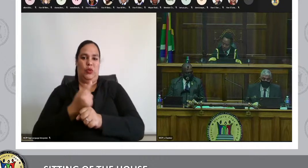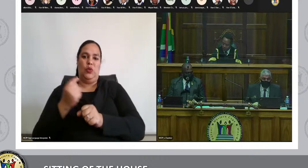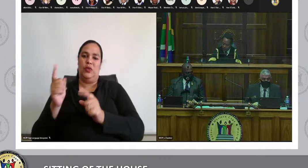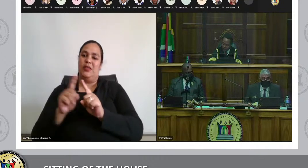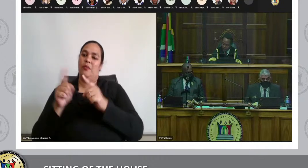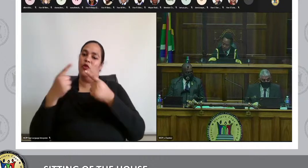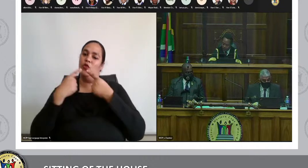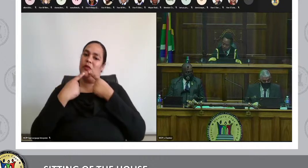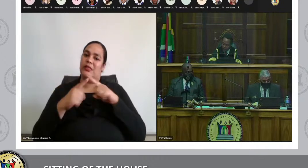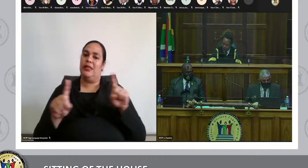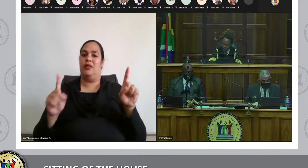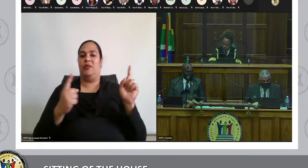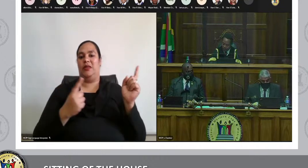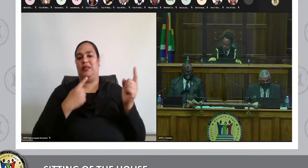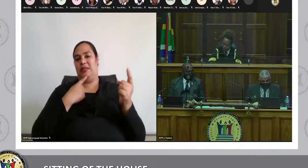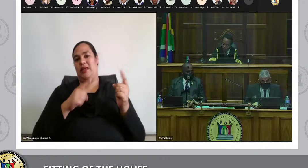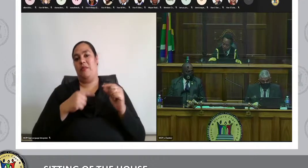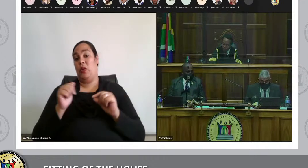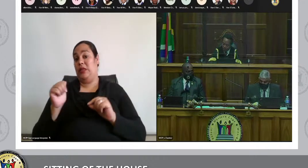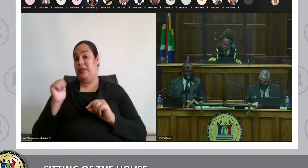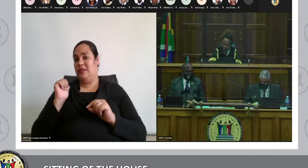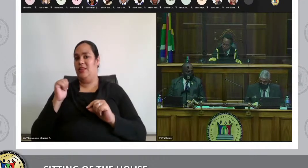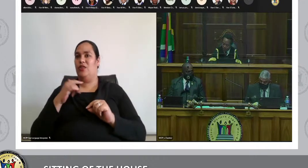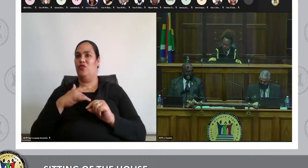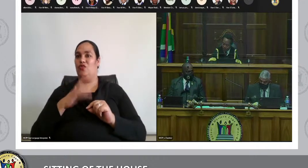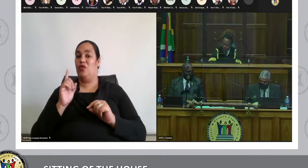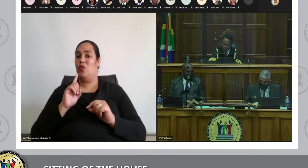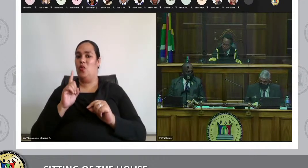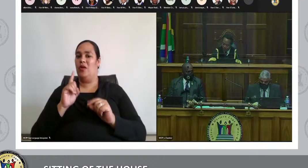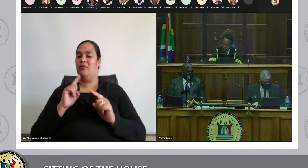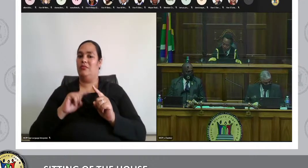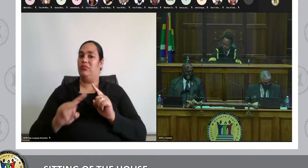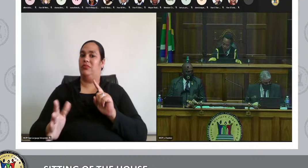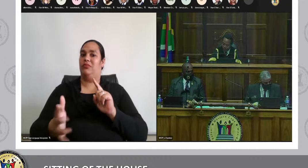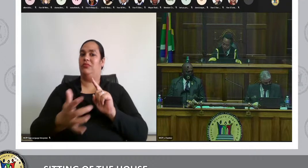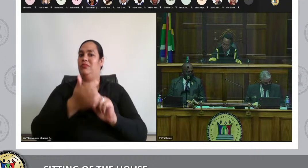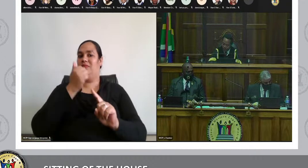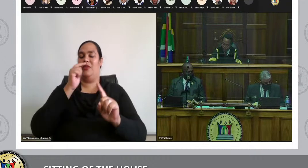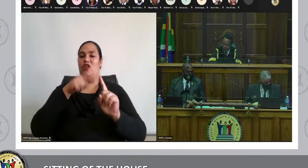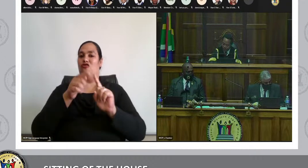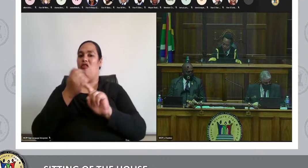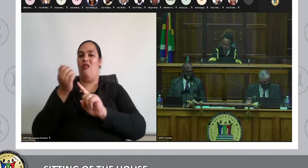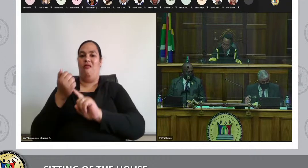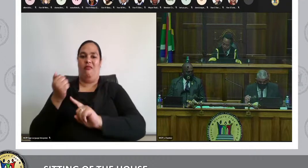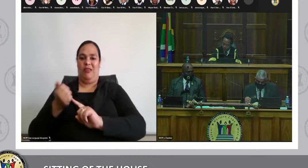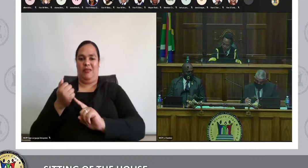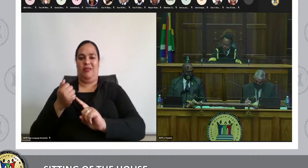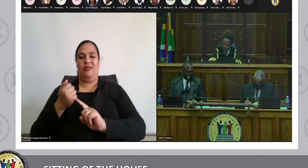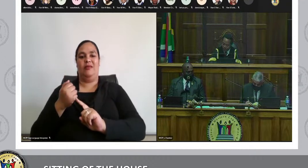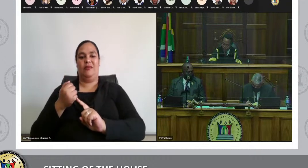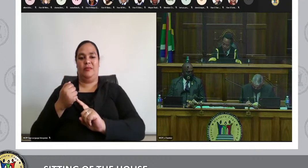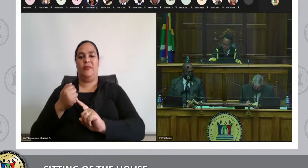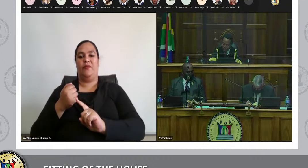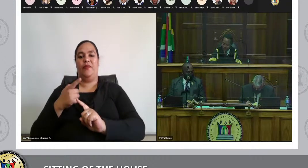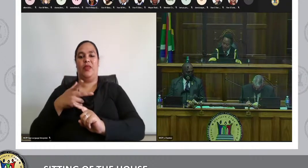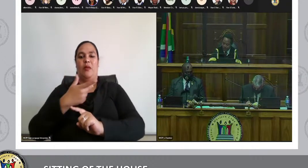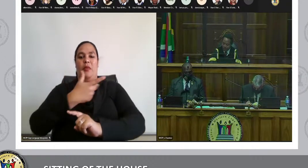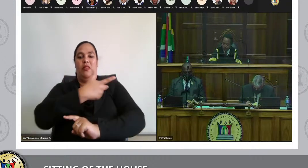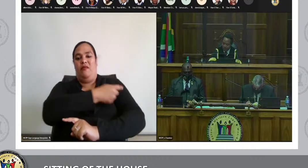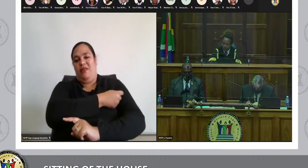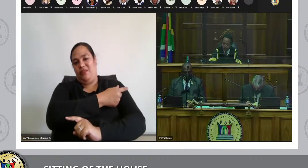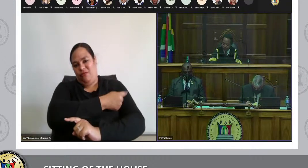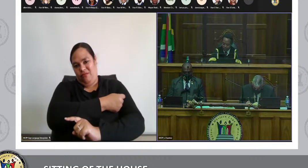she has mentioned that yesterday she's exceeded some target in terms of the vaccines.